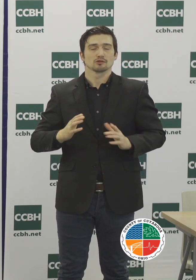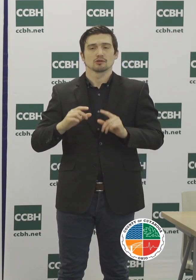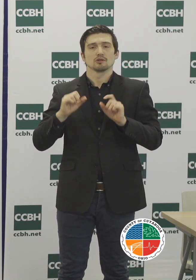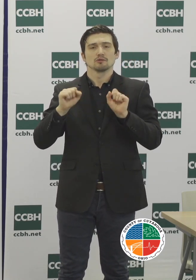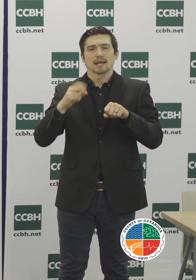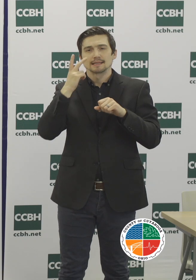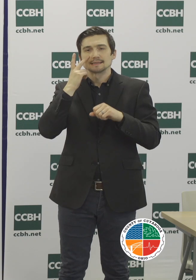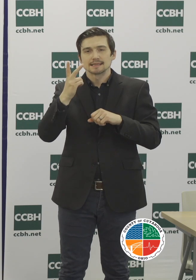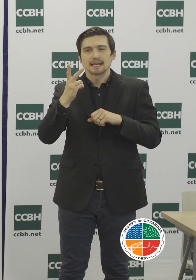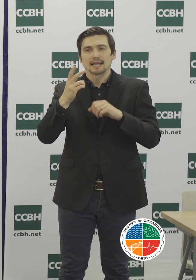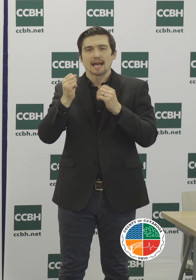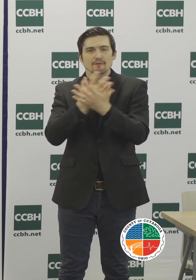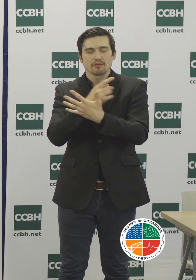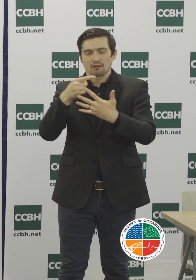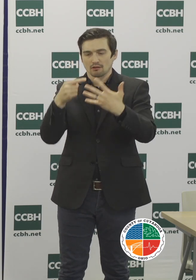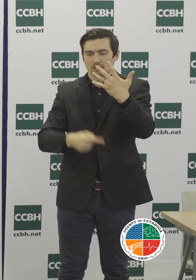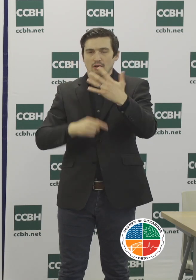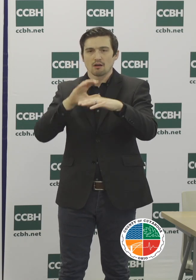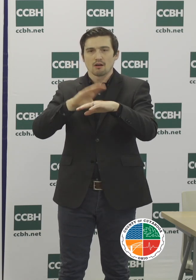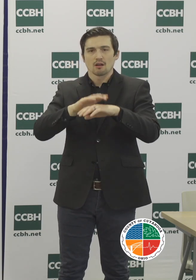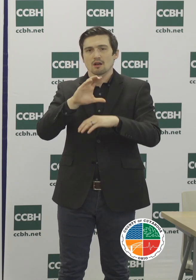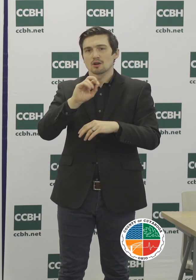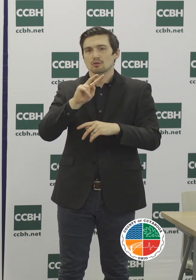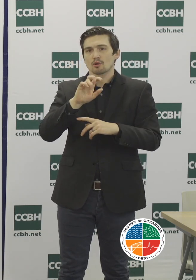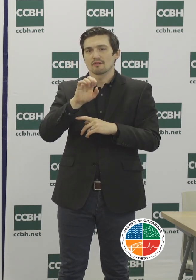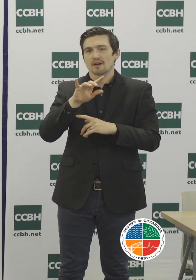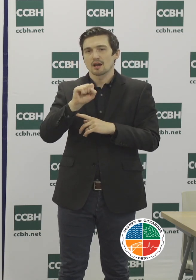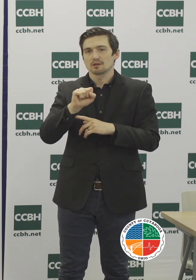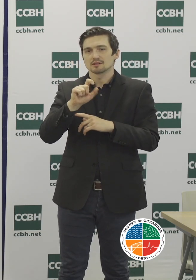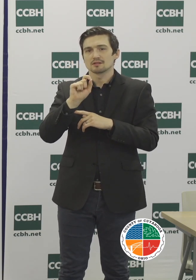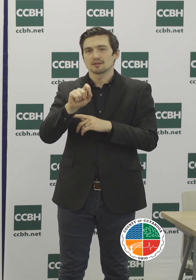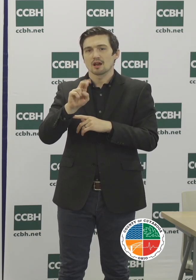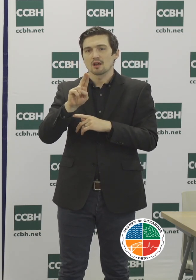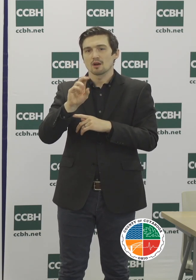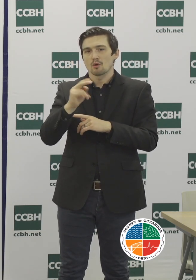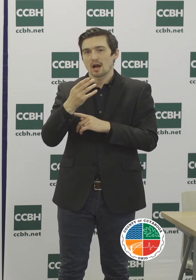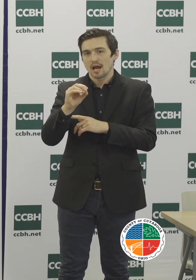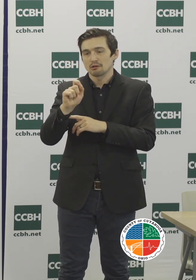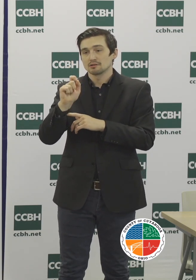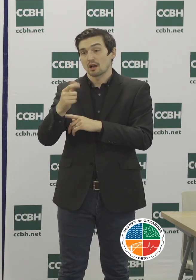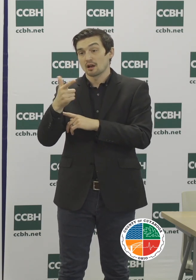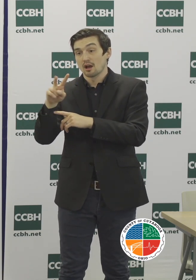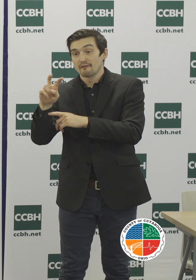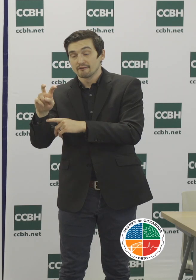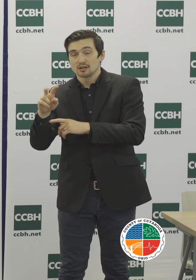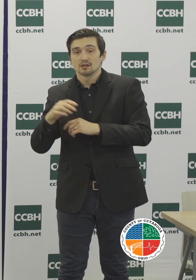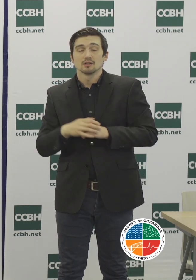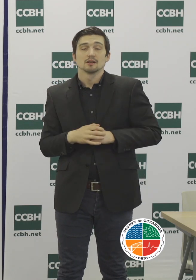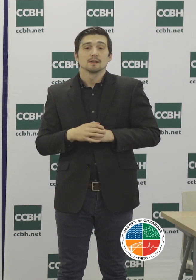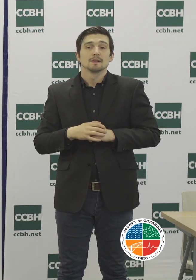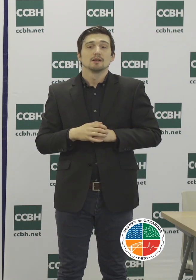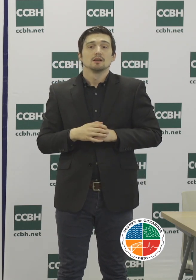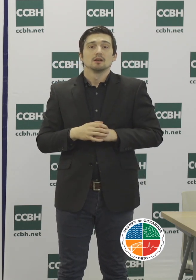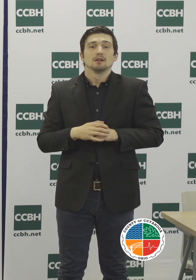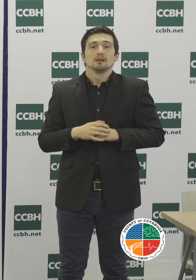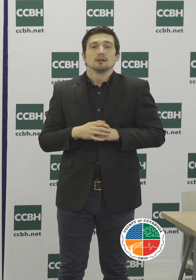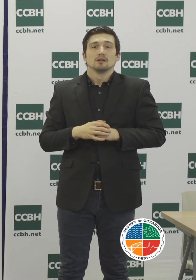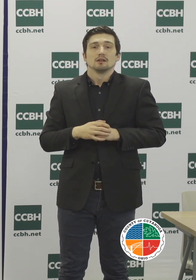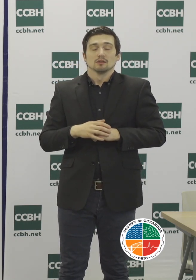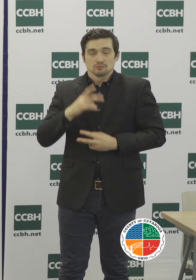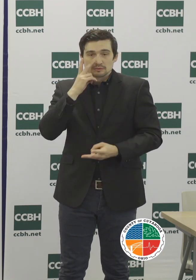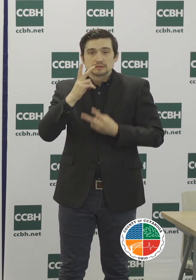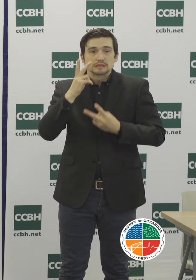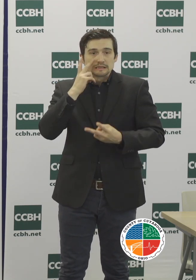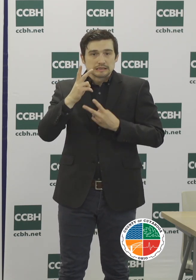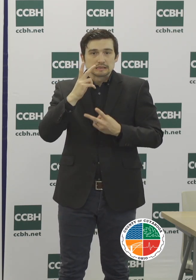coronavirus.ohio.gov to see the complete list. What we're seeing in the state guidance is largely a reflection of what we have